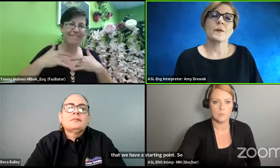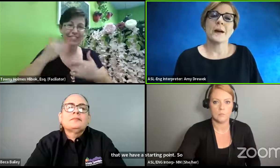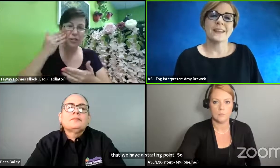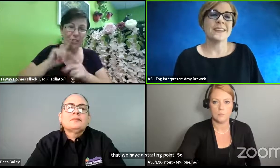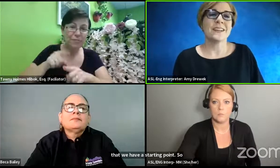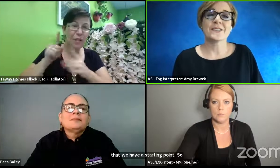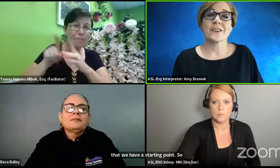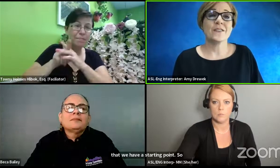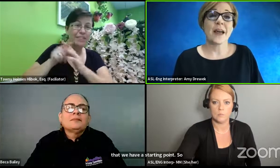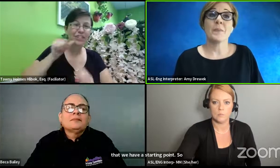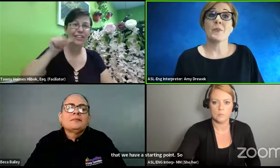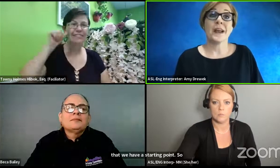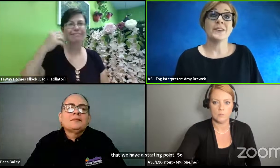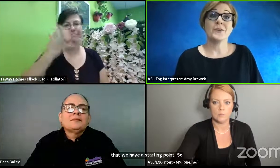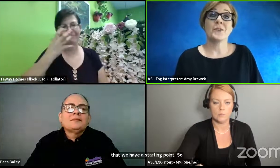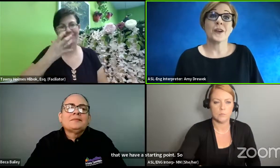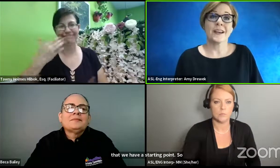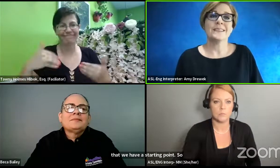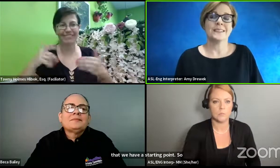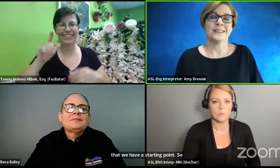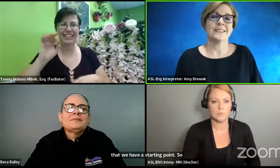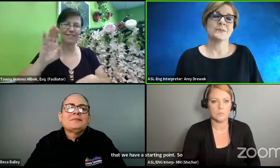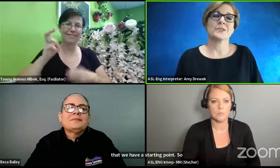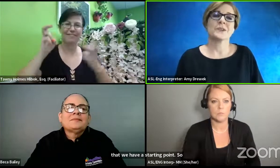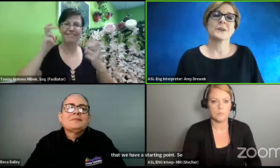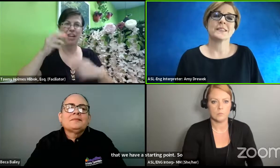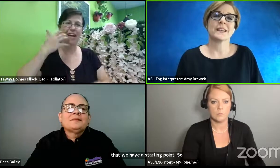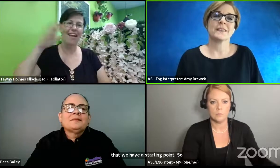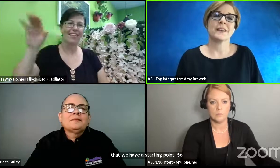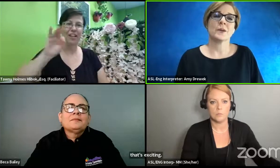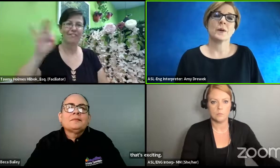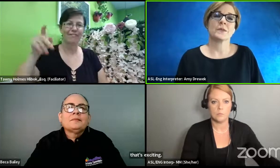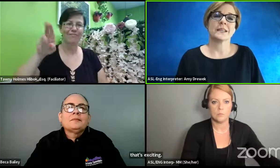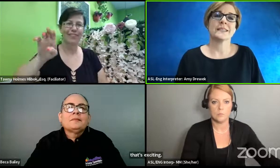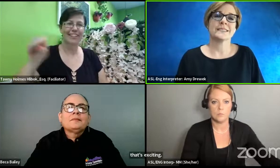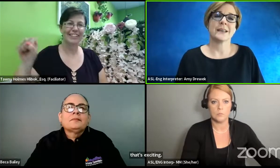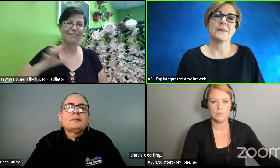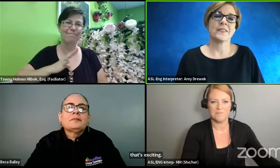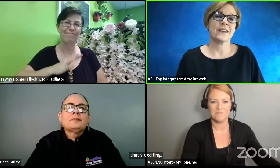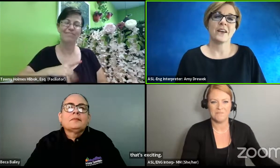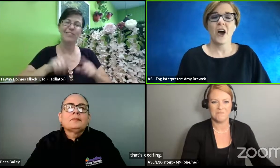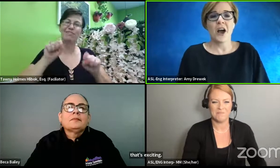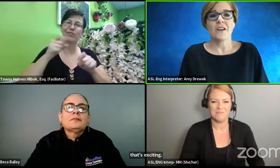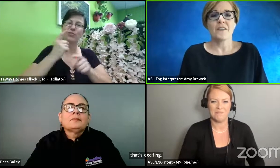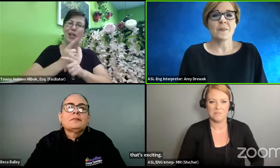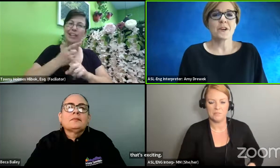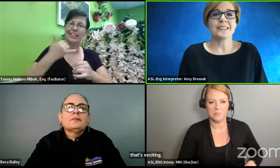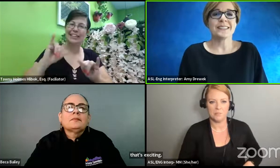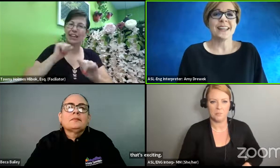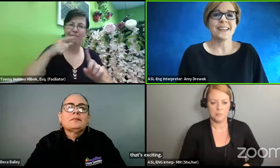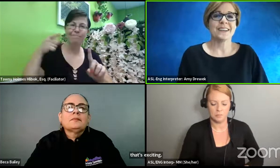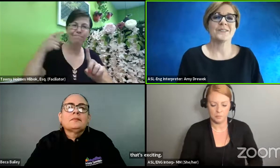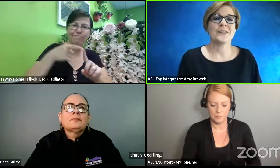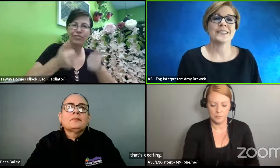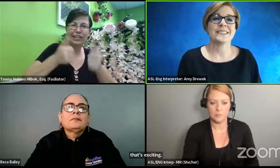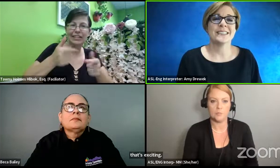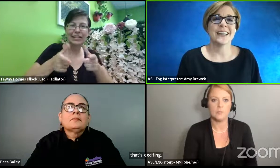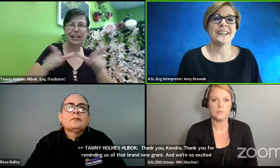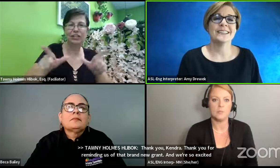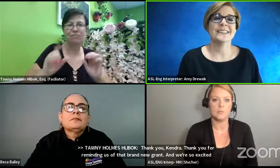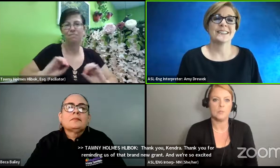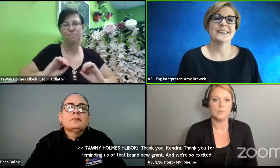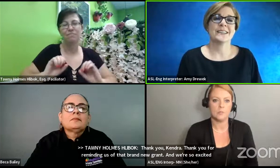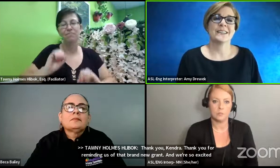Thank you for reminding us of that brand new grant. And we're so excited that you were able to get some of the hot off the press data for